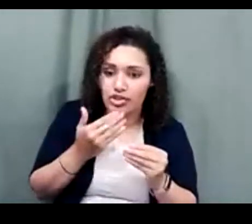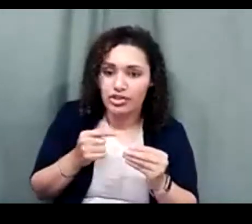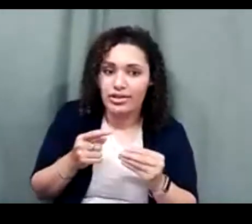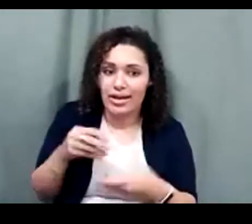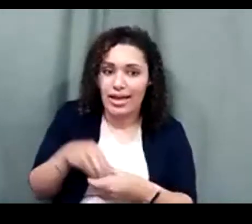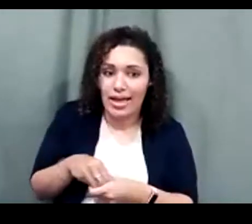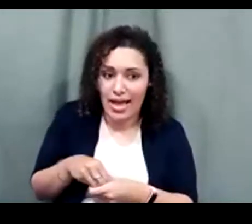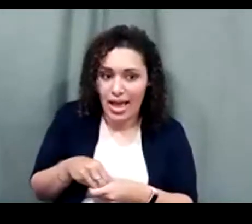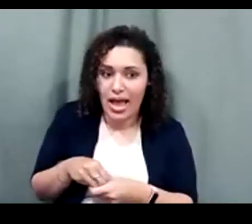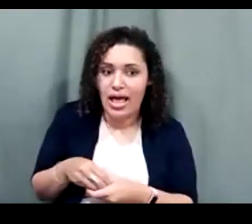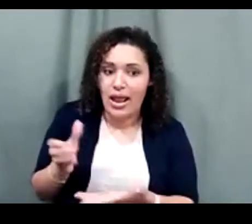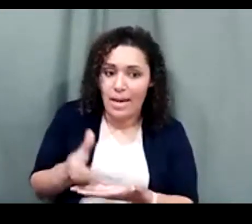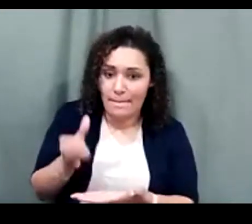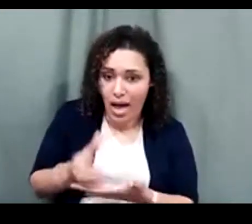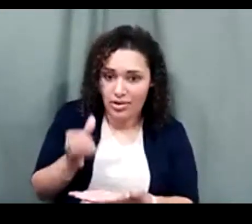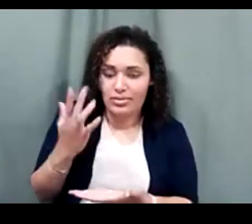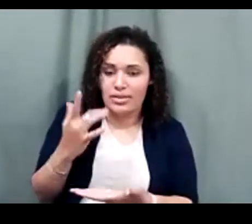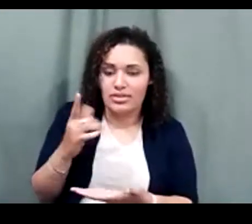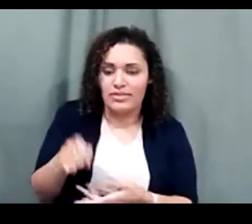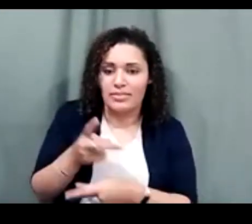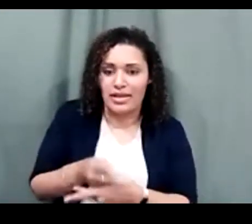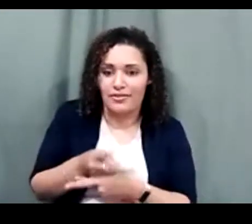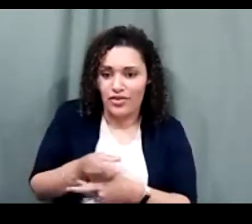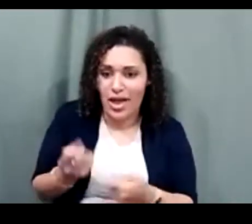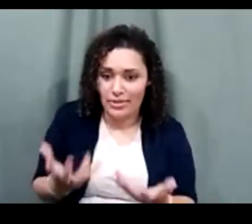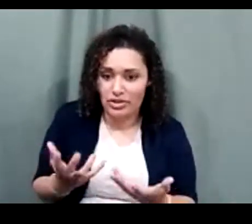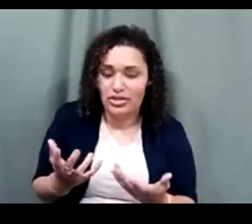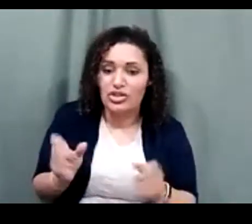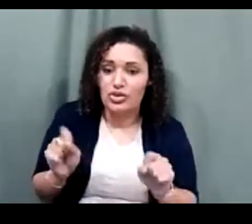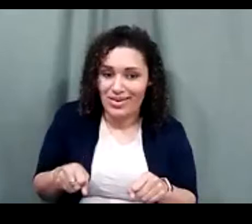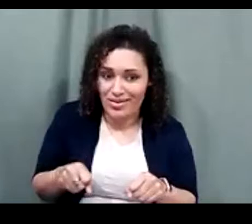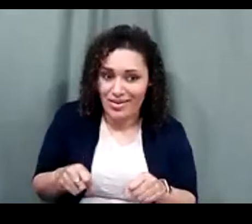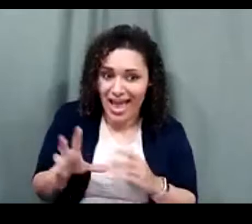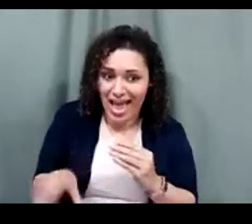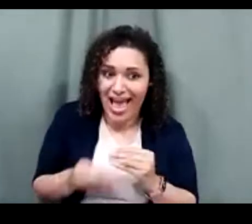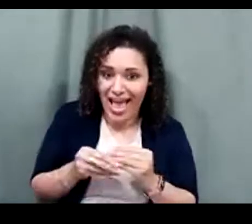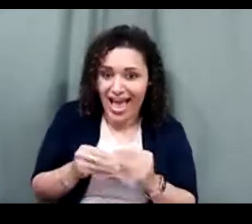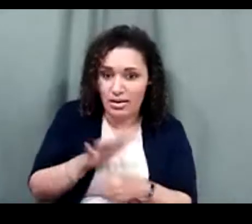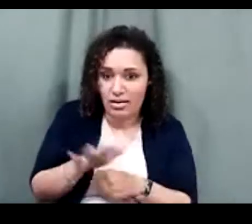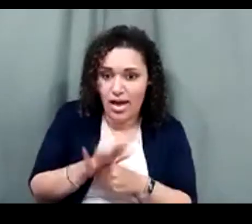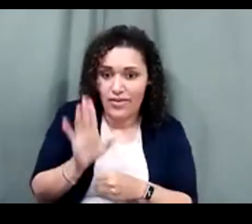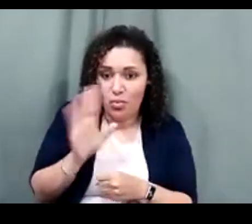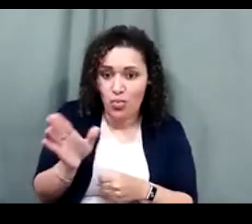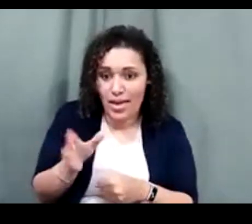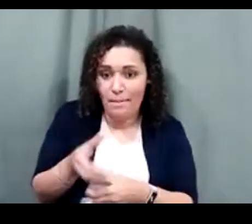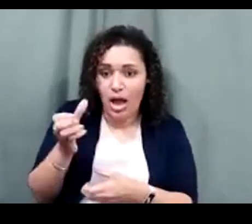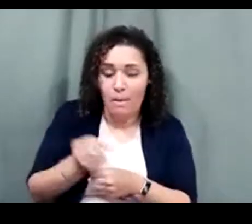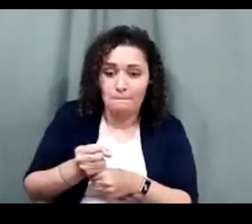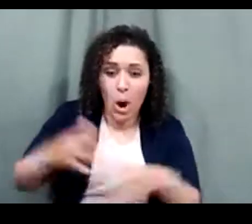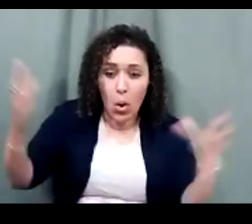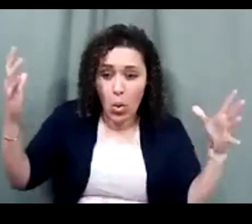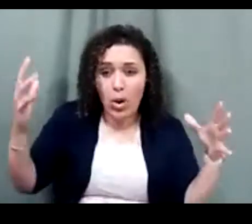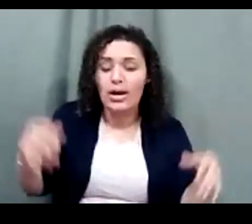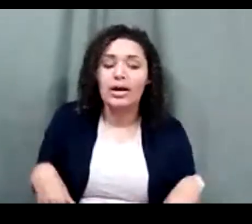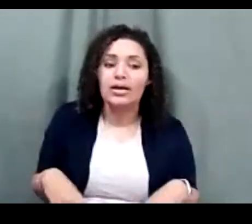really careful about how much you add, because you can add enough that it'll blow up the bottle. So you just have to be,